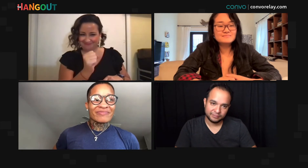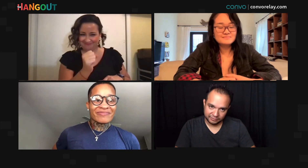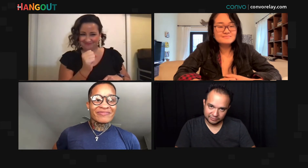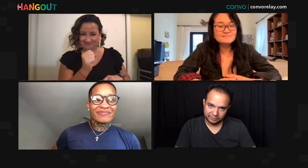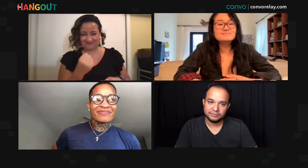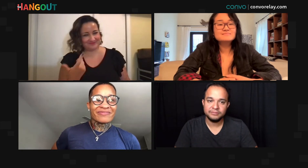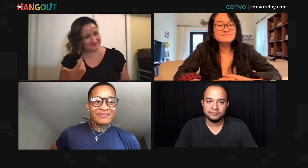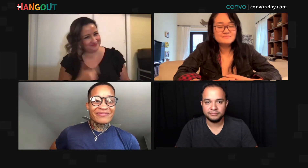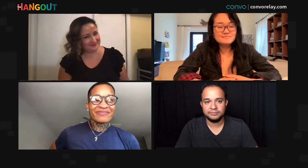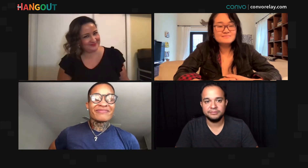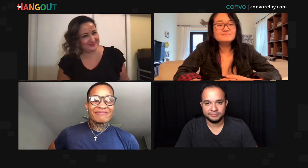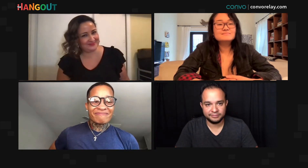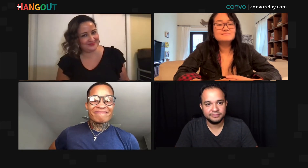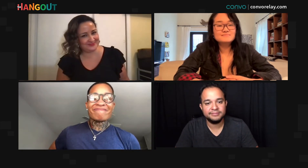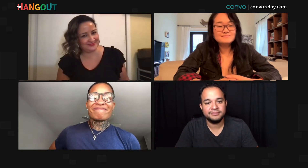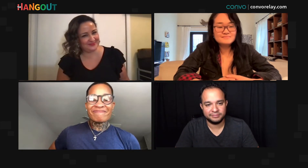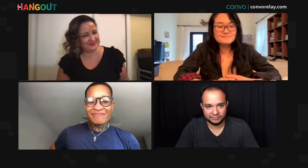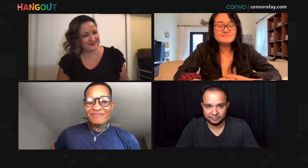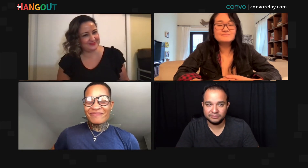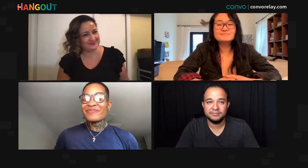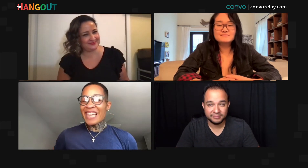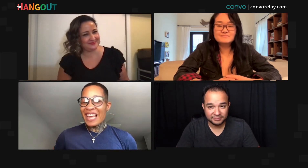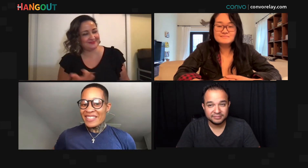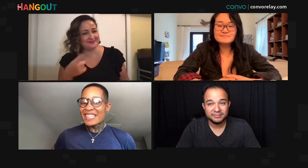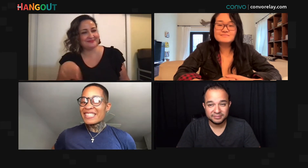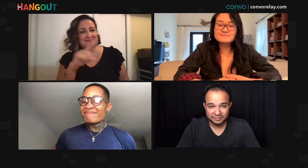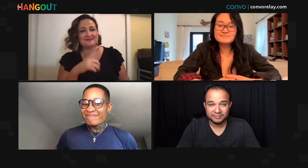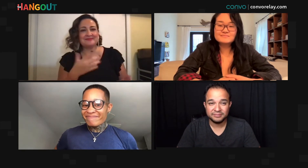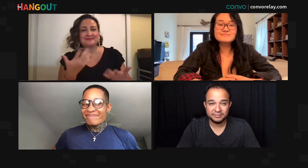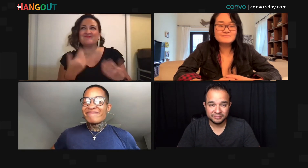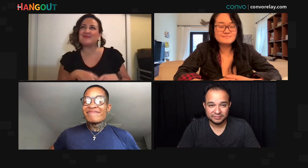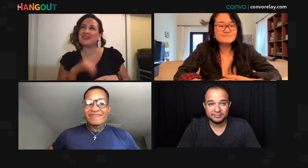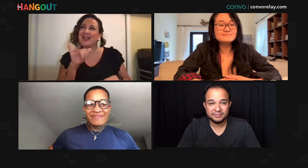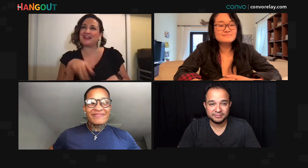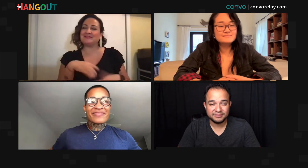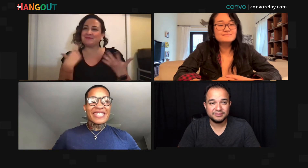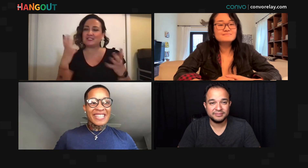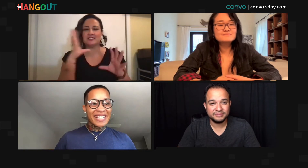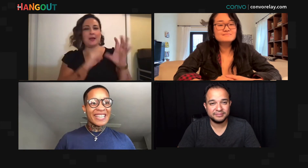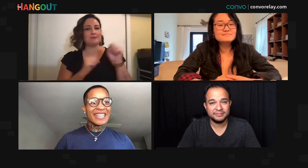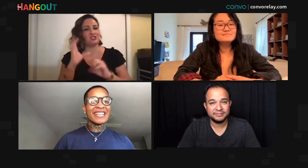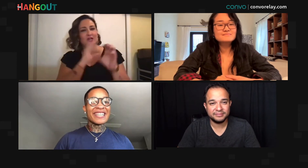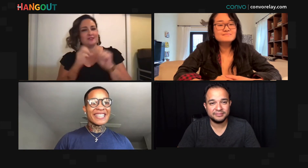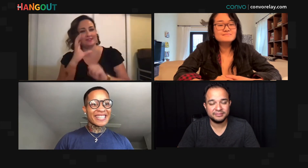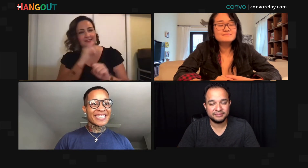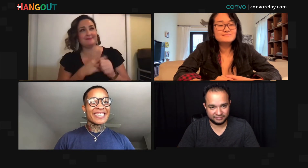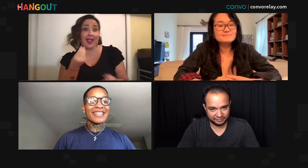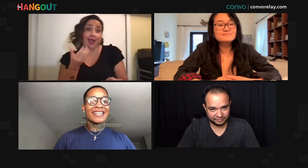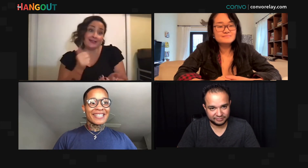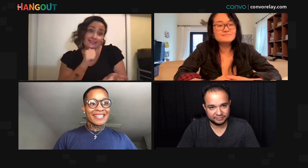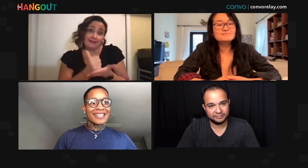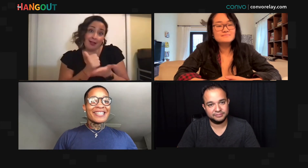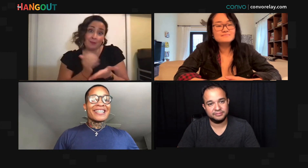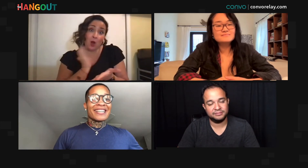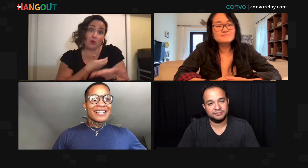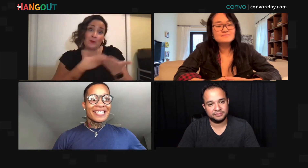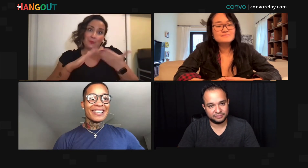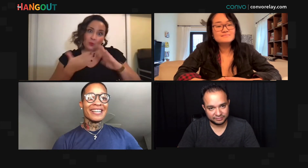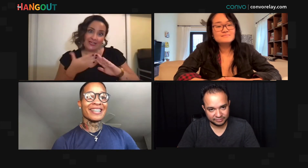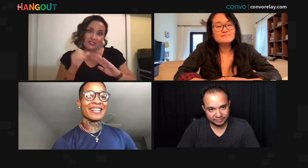we are attracted to those we're attracted to. Mhm. Definitely. Definitely. They make a lot of assumptions, and it doesn't